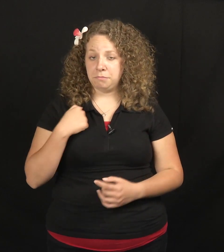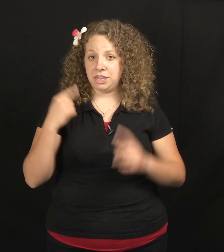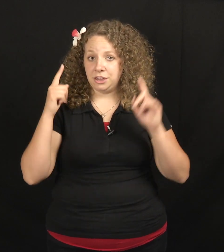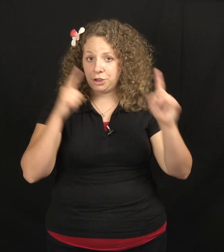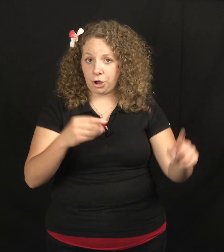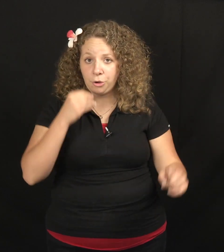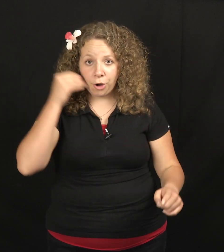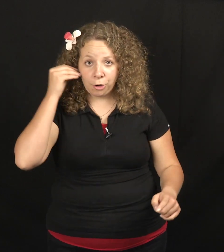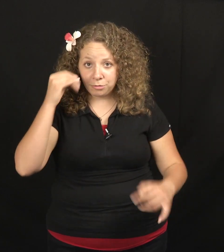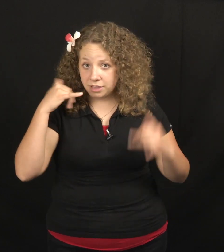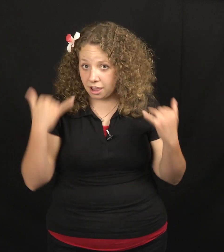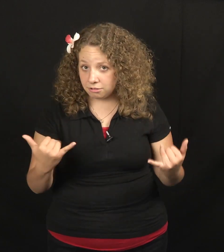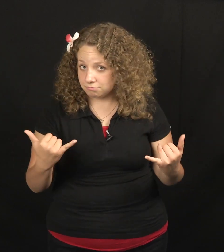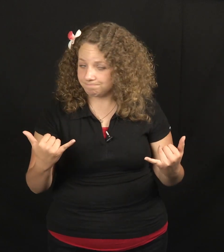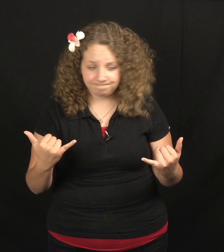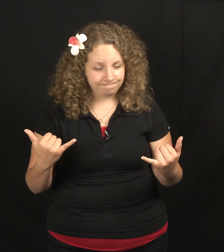Me, go home now.